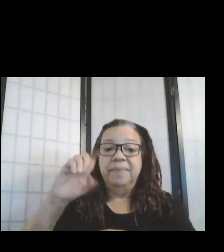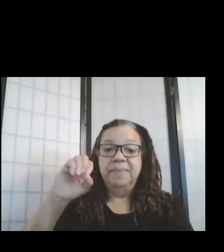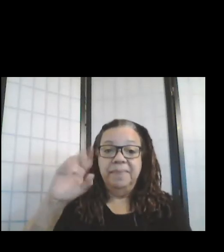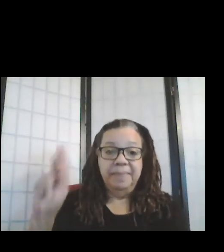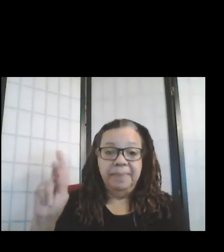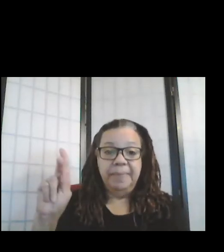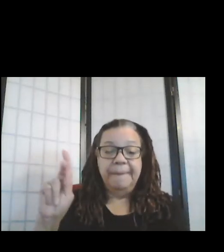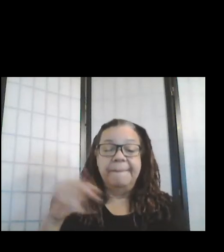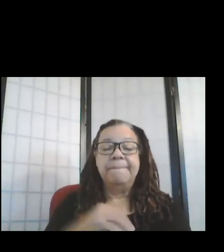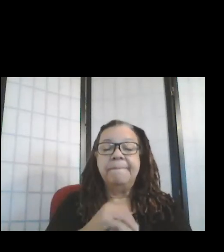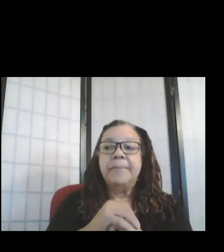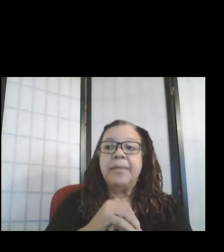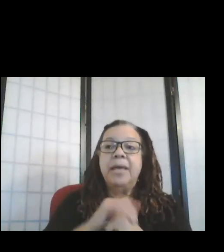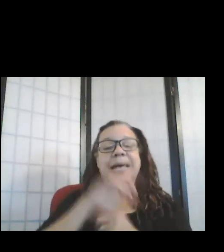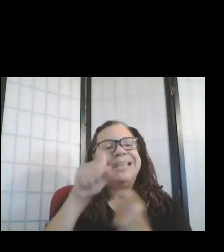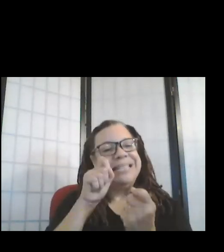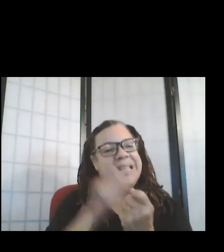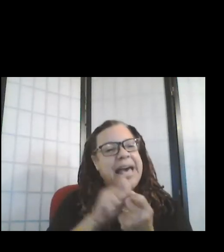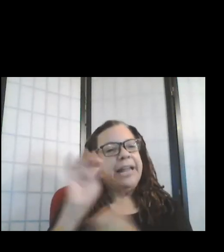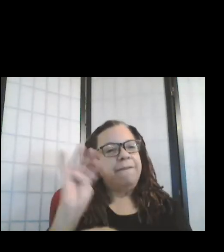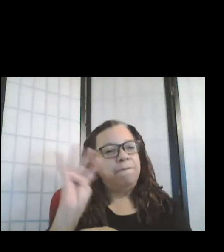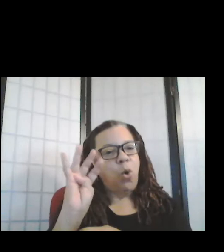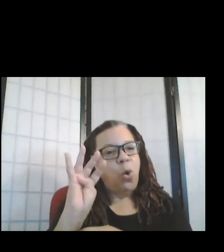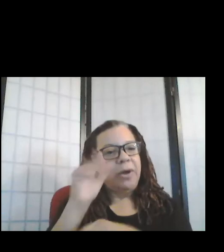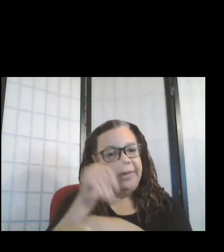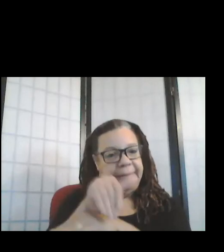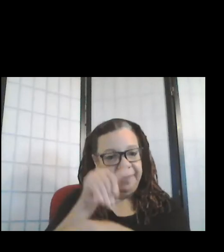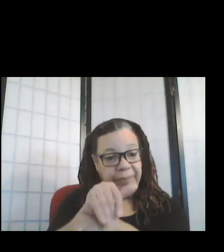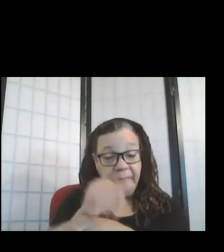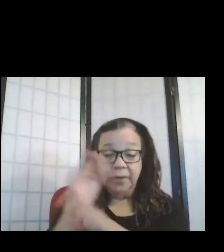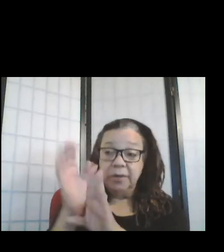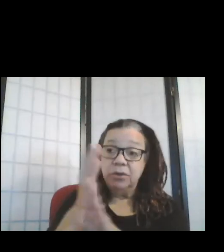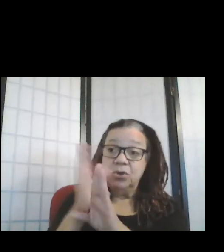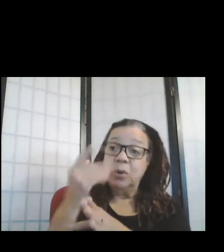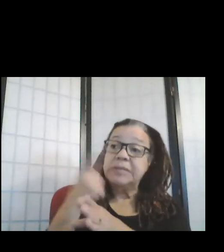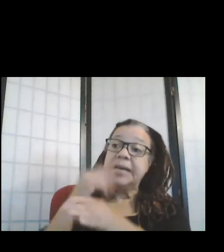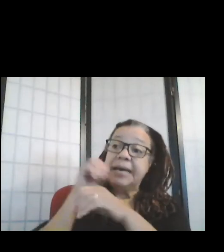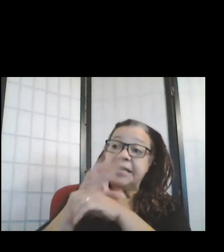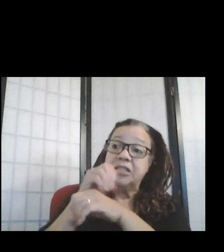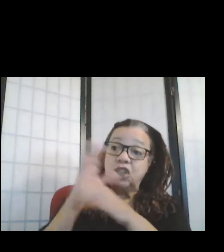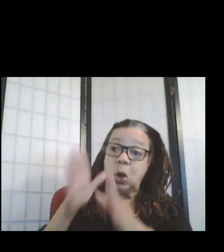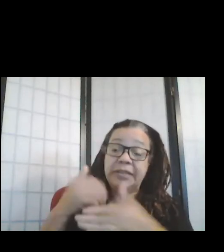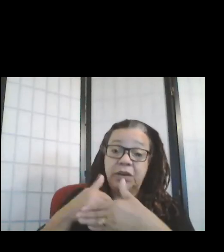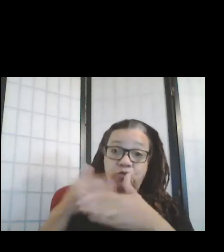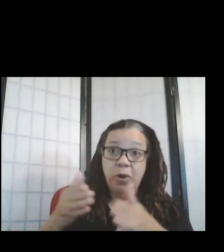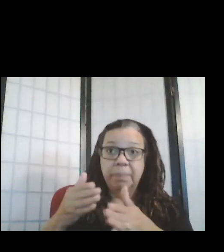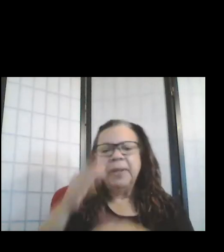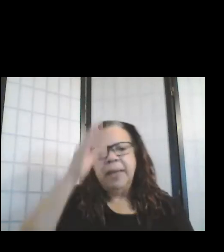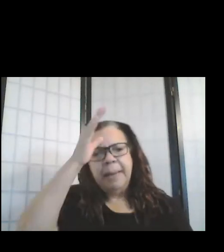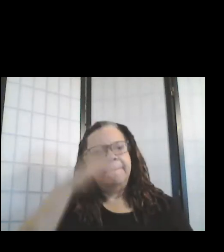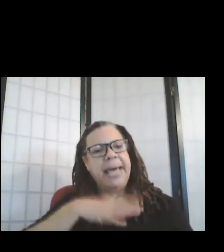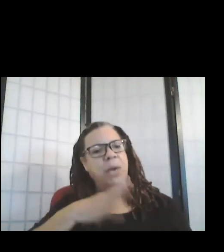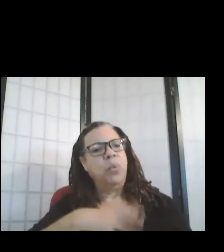At precisely 4 p.m., the door marked consulting room opened, and a man wearing a white